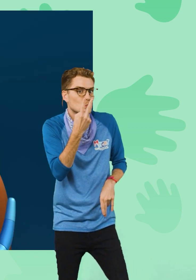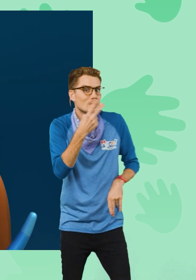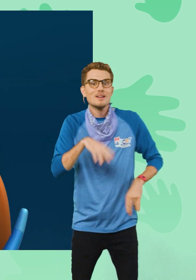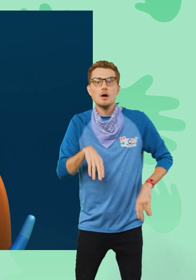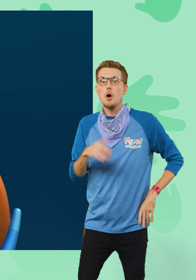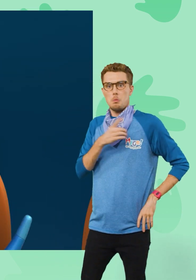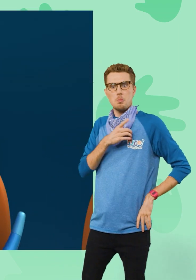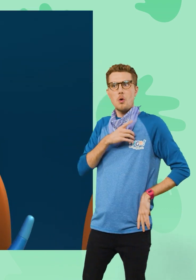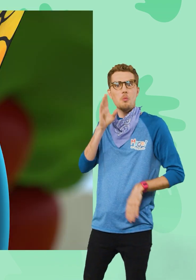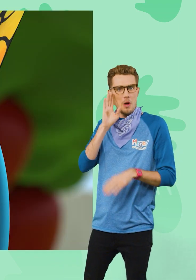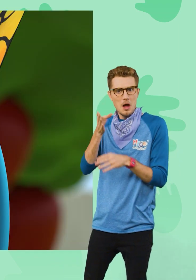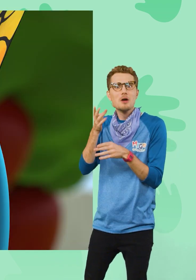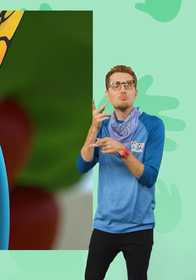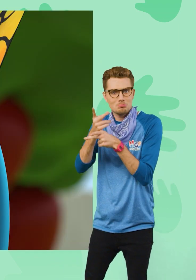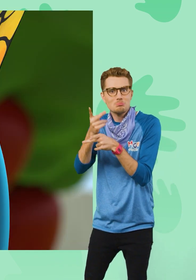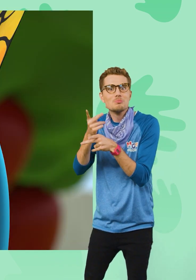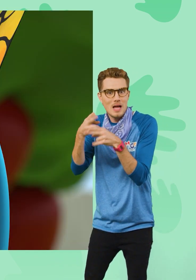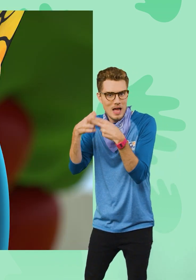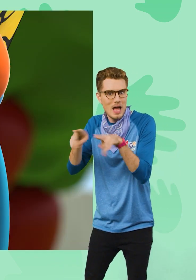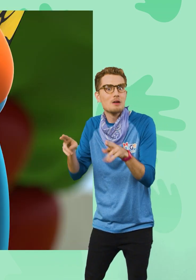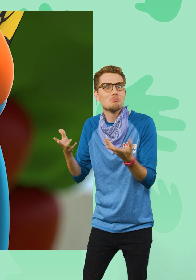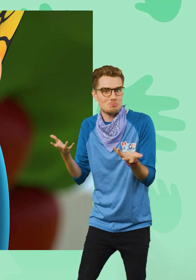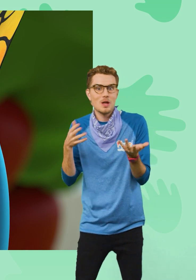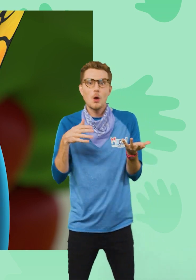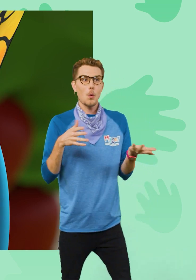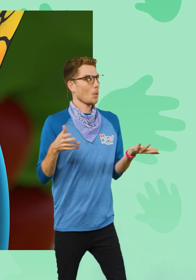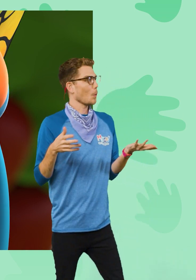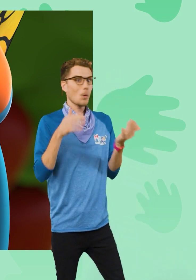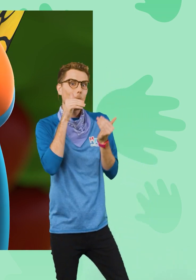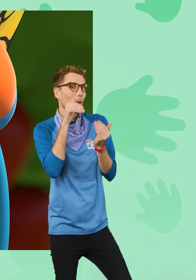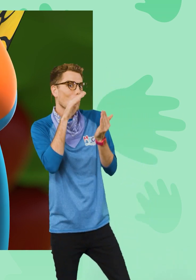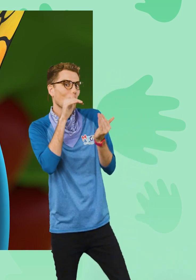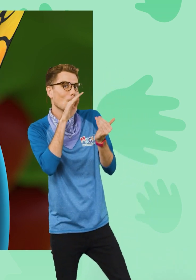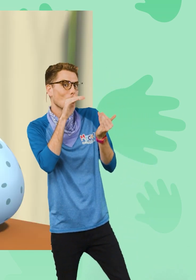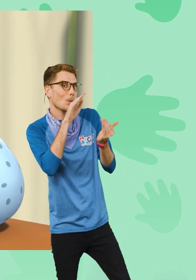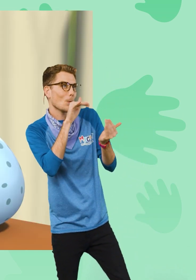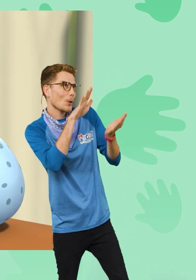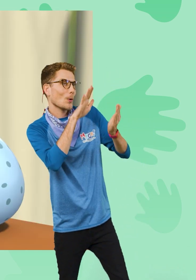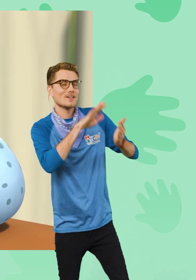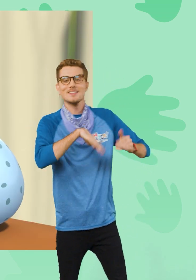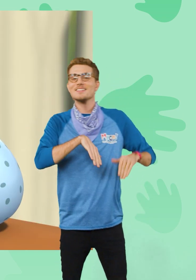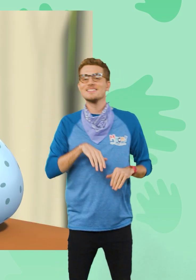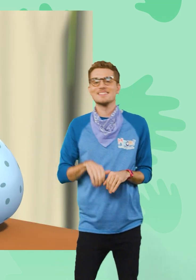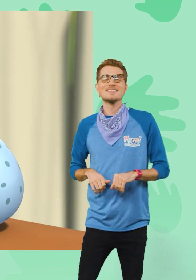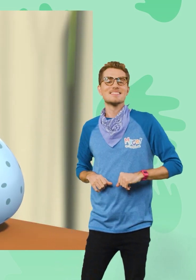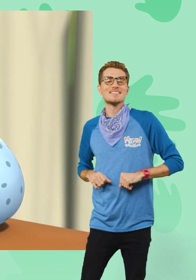eggs. D.Bo would love to egg sit.